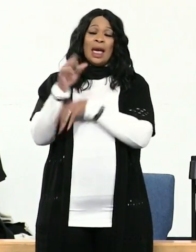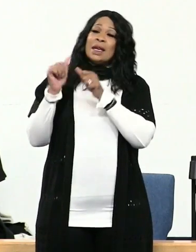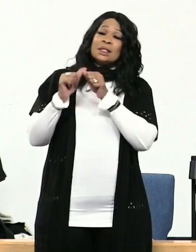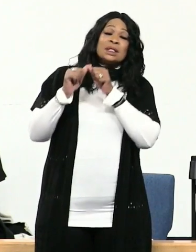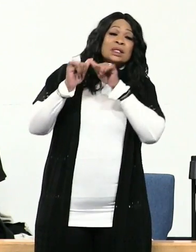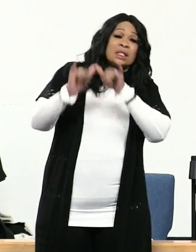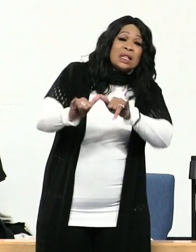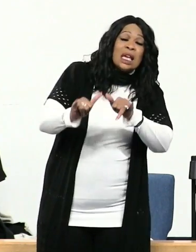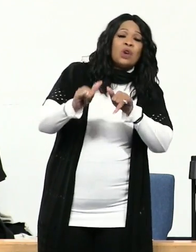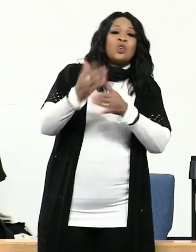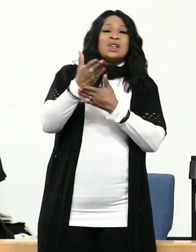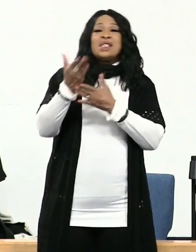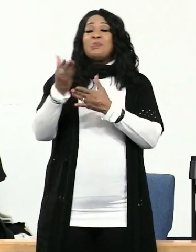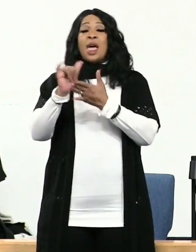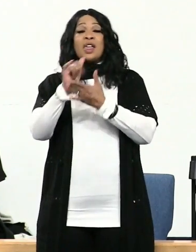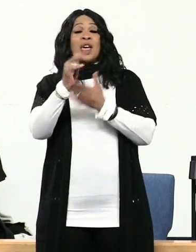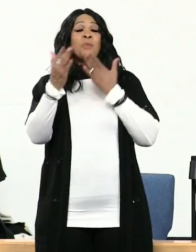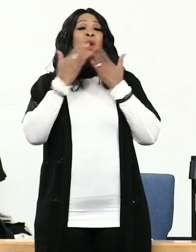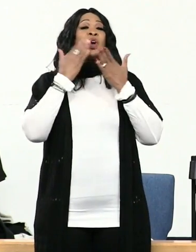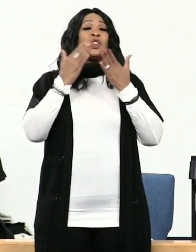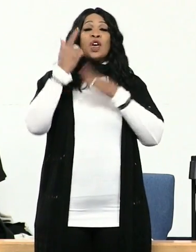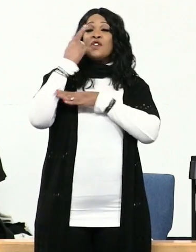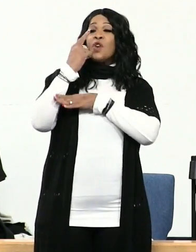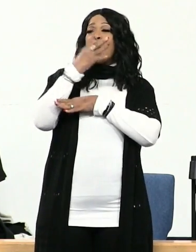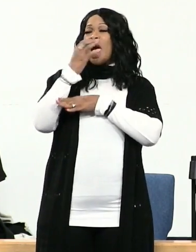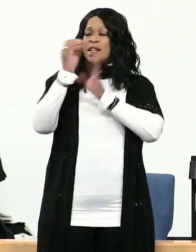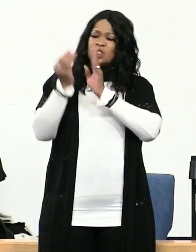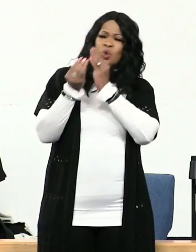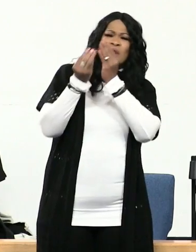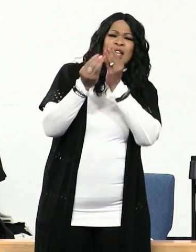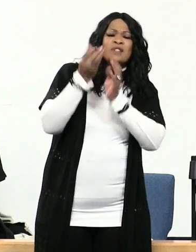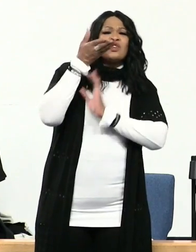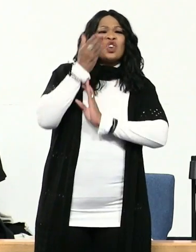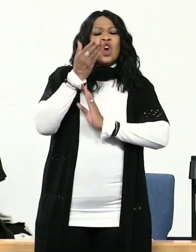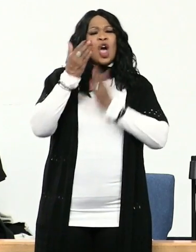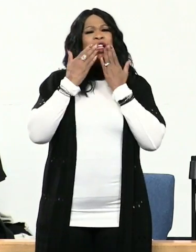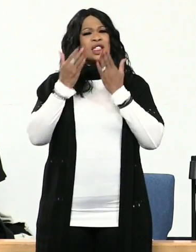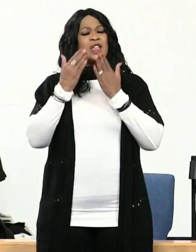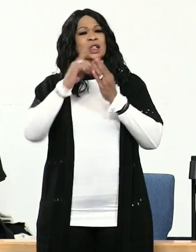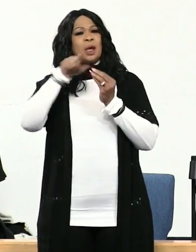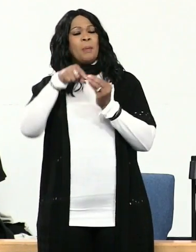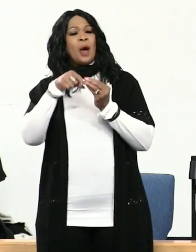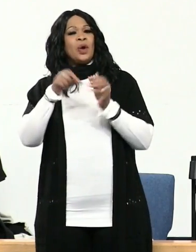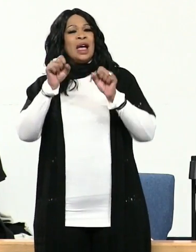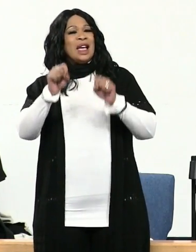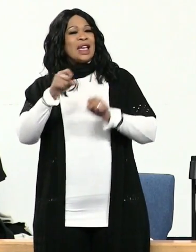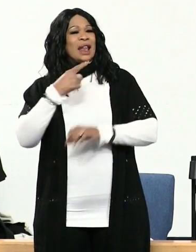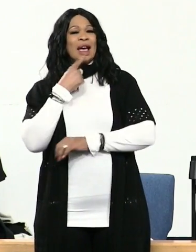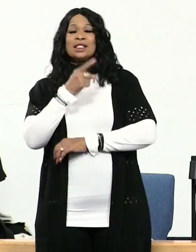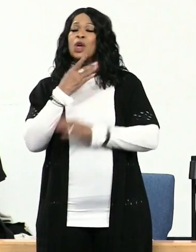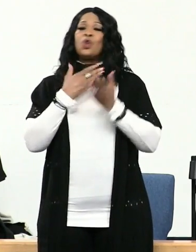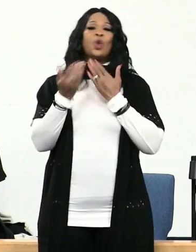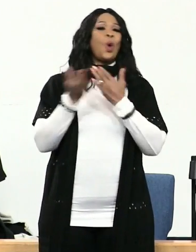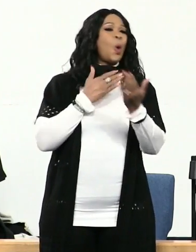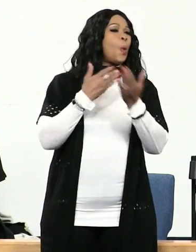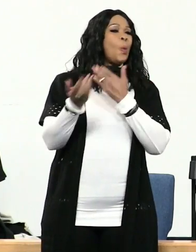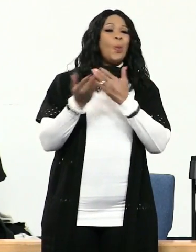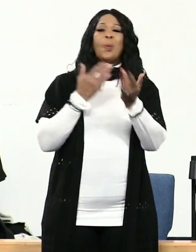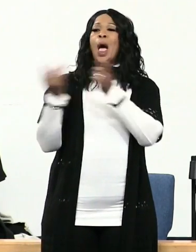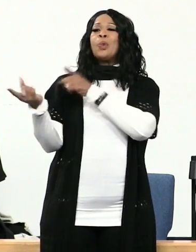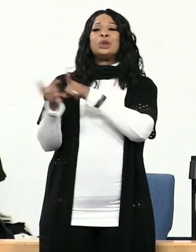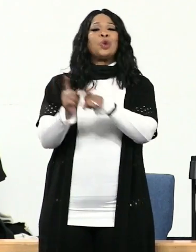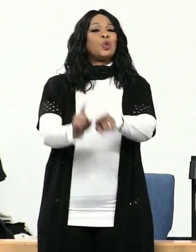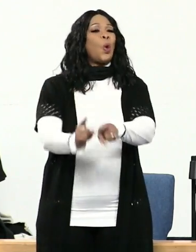to be thankful for and to give God thanks about. Can I tell you, no matter what goes on in